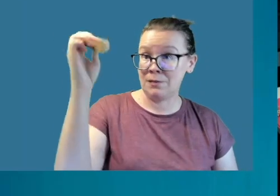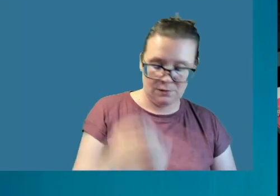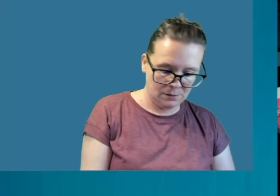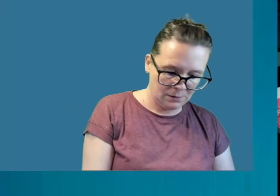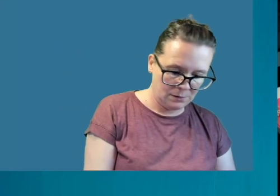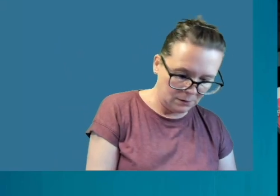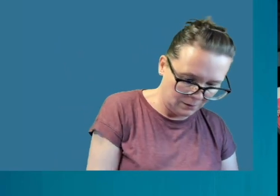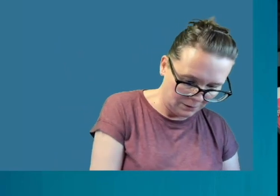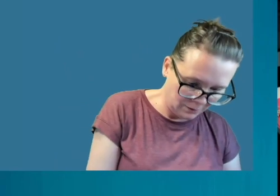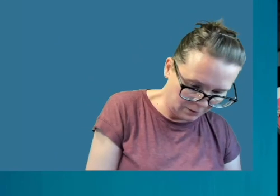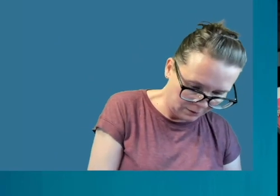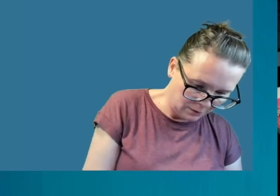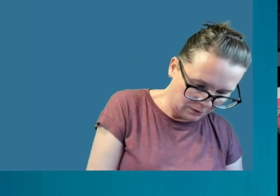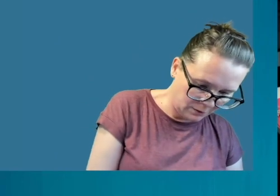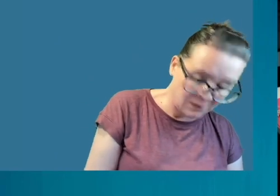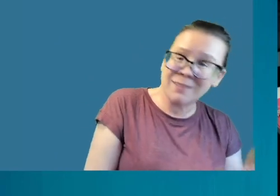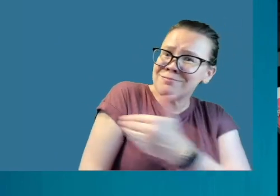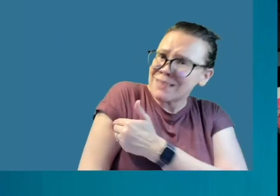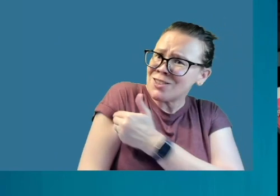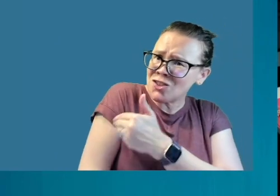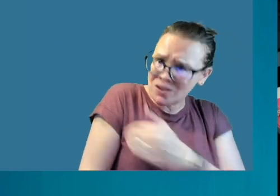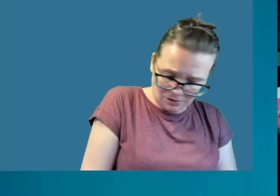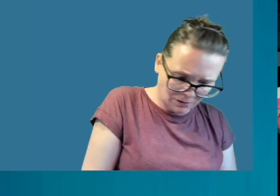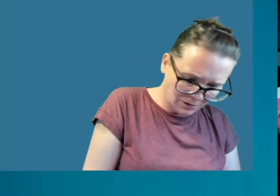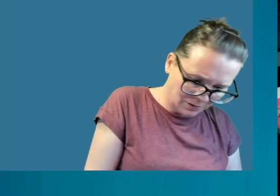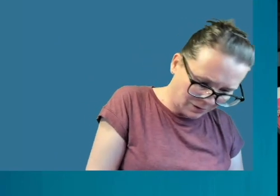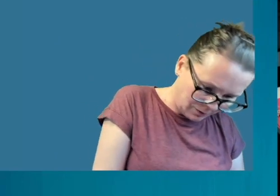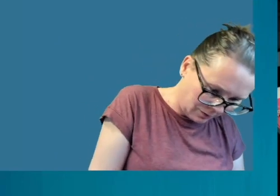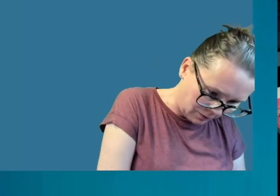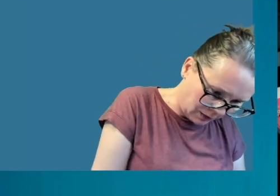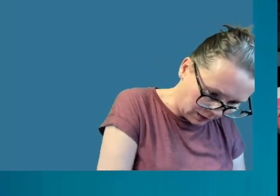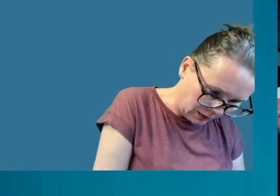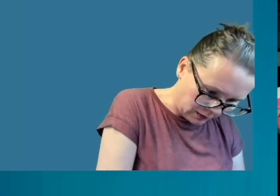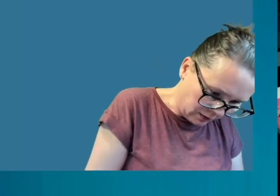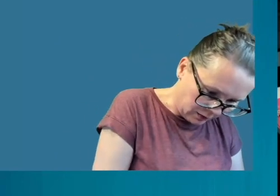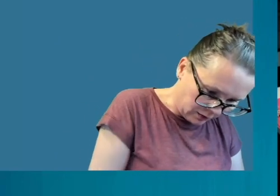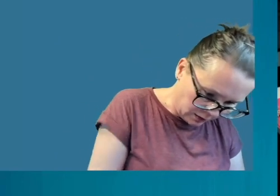where it should. And then use your seam roller and a little bit of muscle and really flatten that seam.